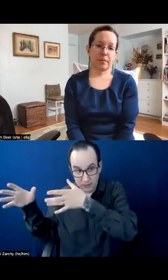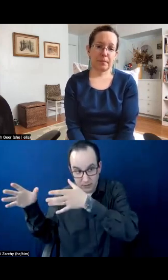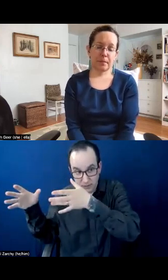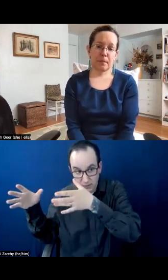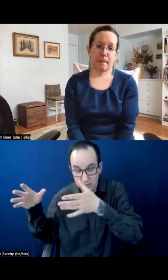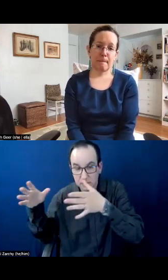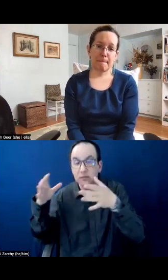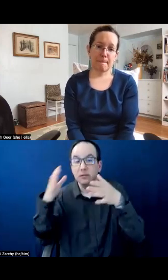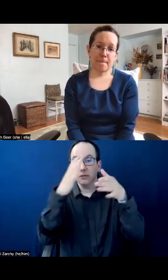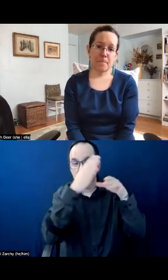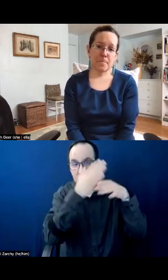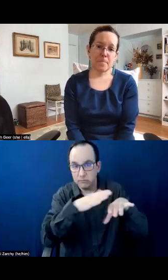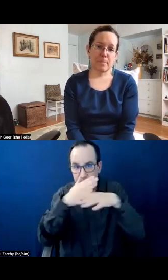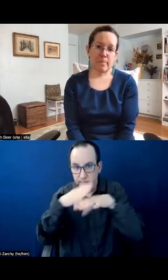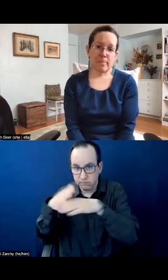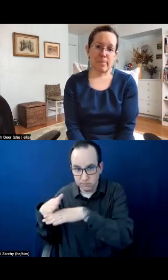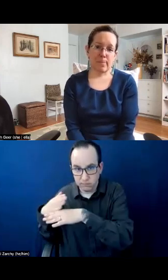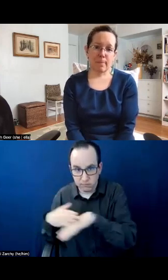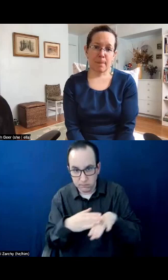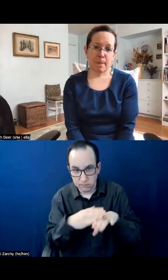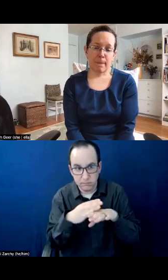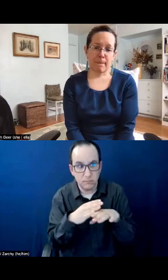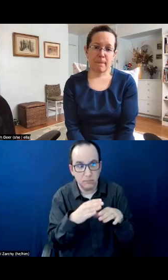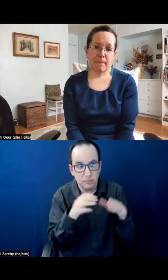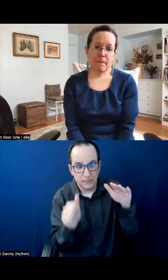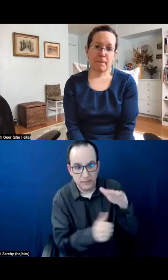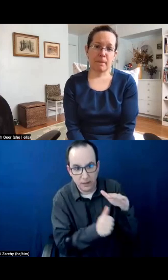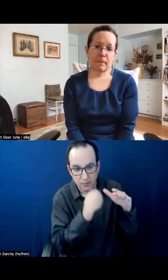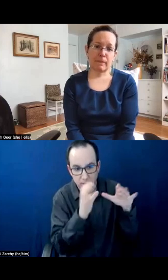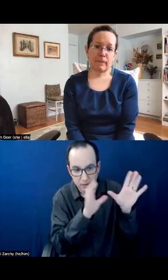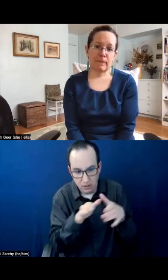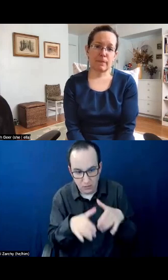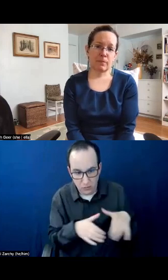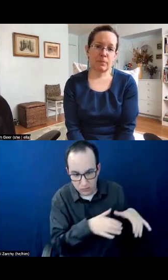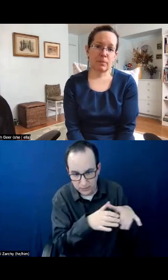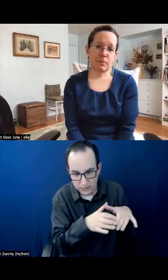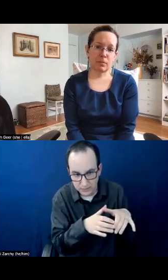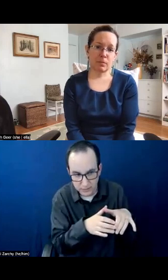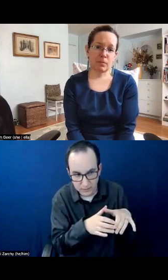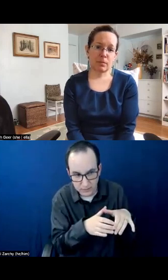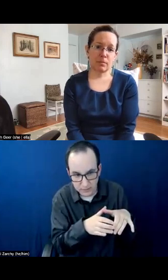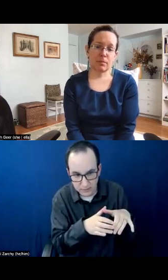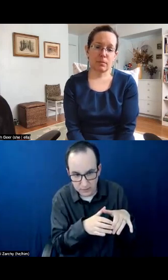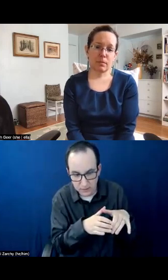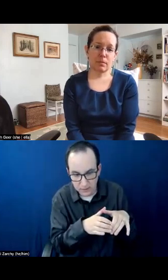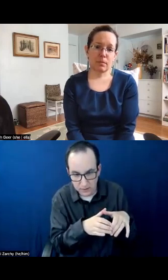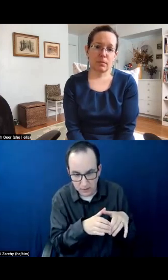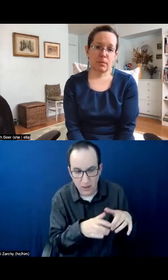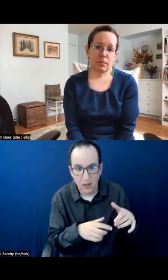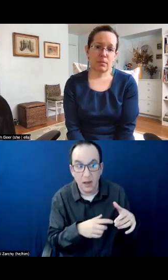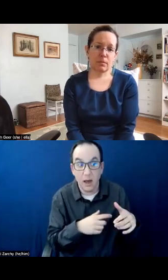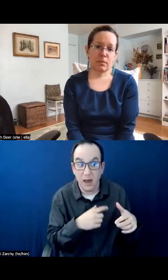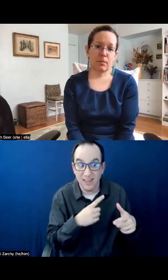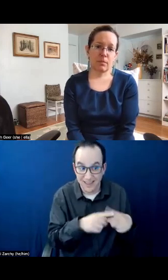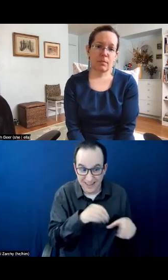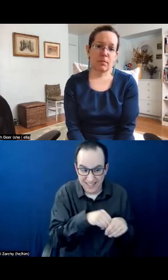is hitting more of the 5 broad categories, and then you can break those down into 3